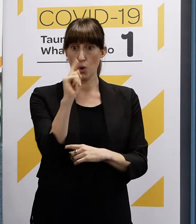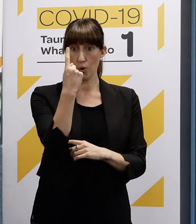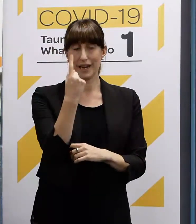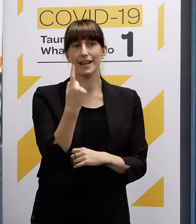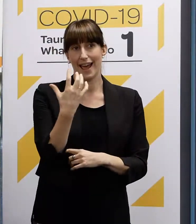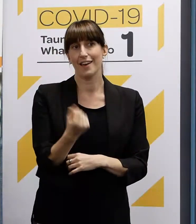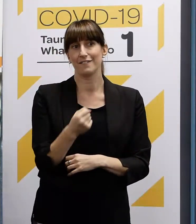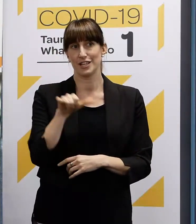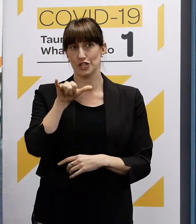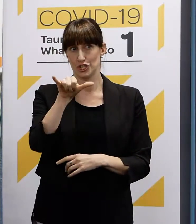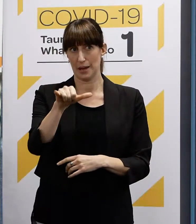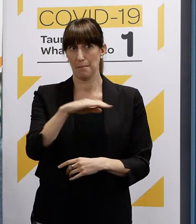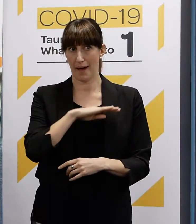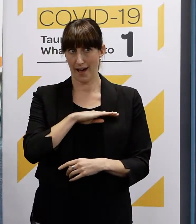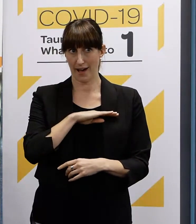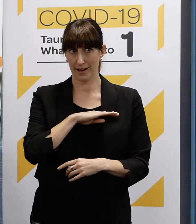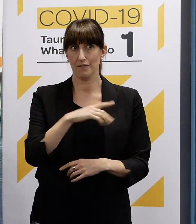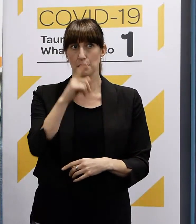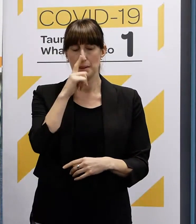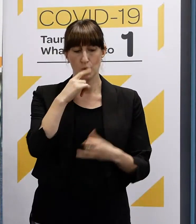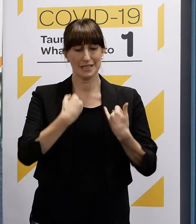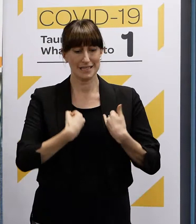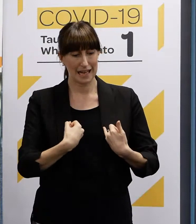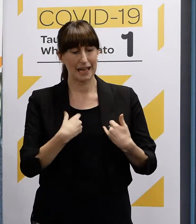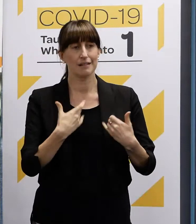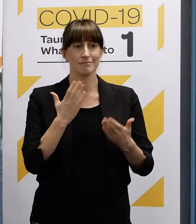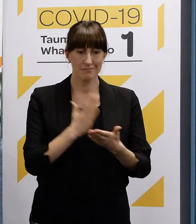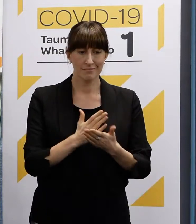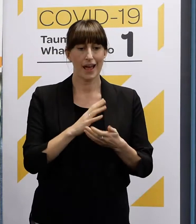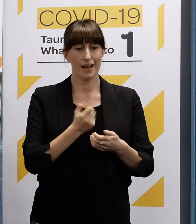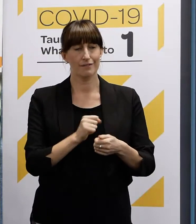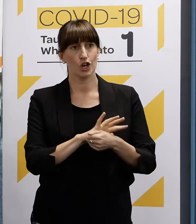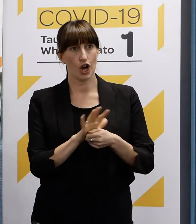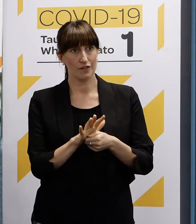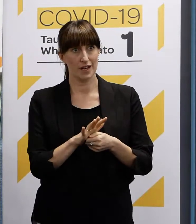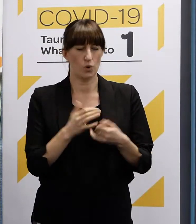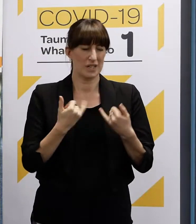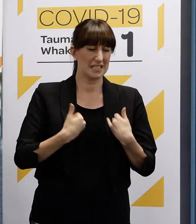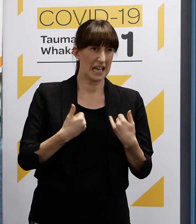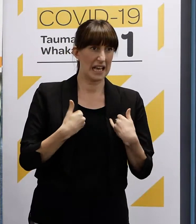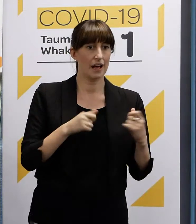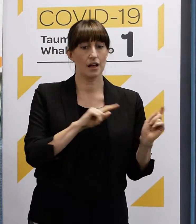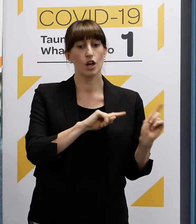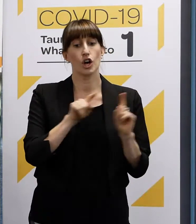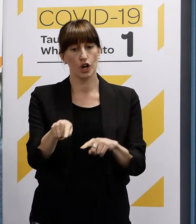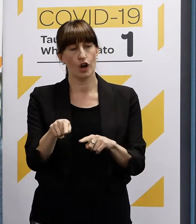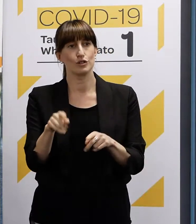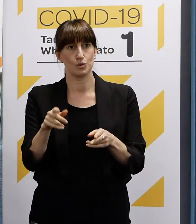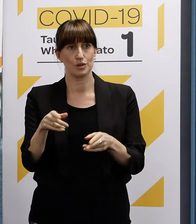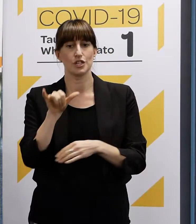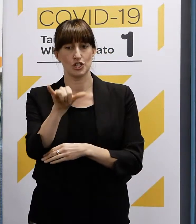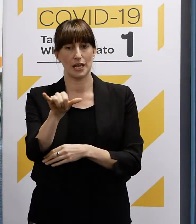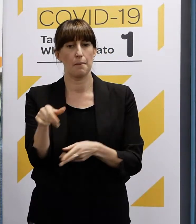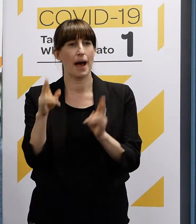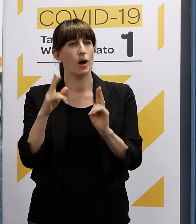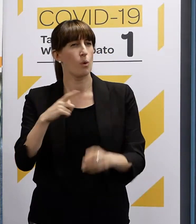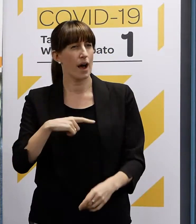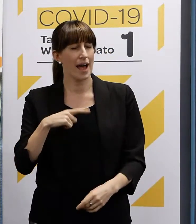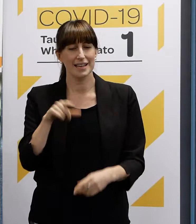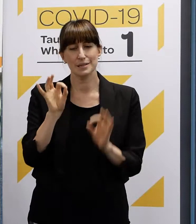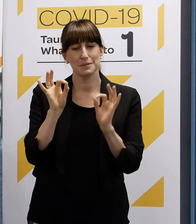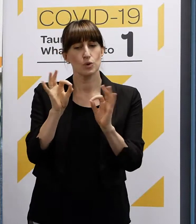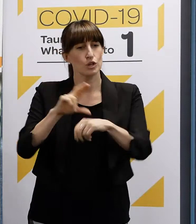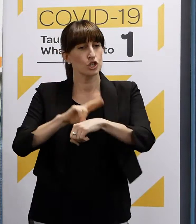Jet Park, for all those people. It's just helpful to have them all in one place for the attending doctor who looks after their clinical